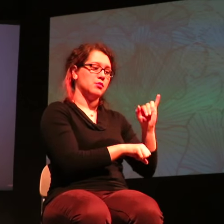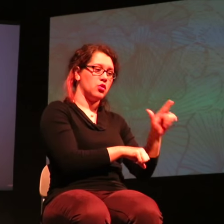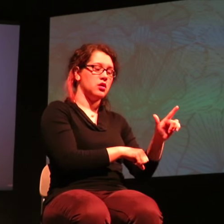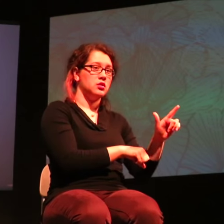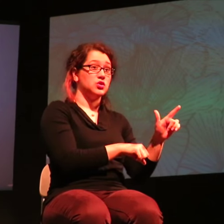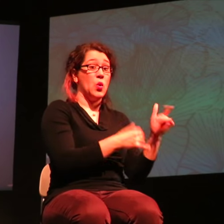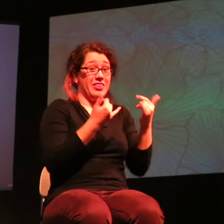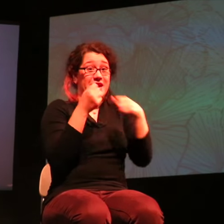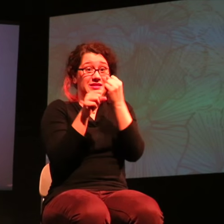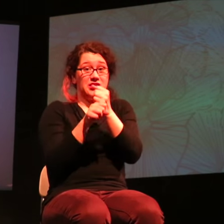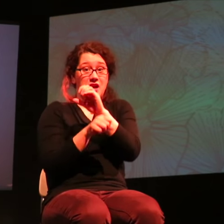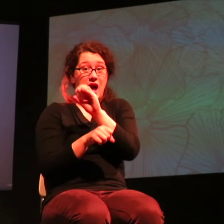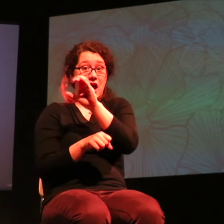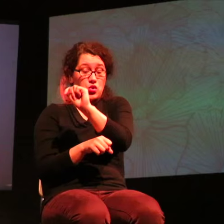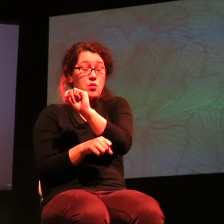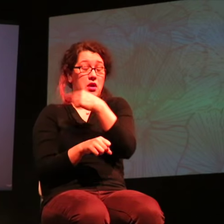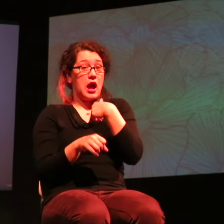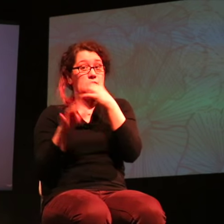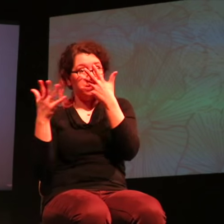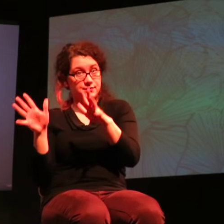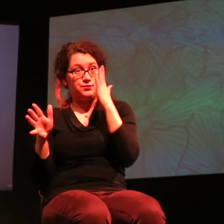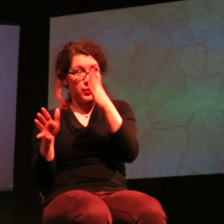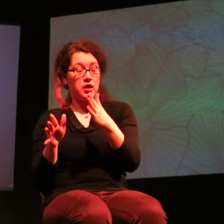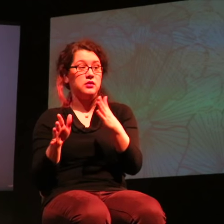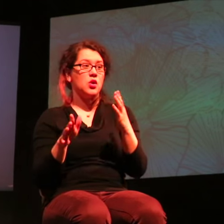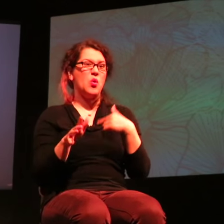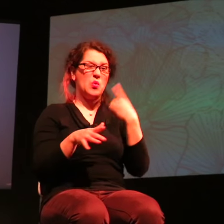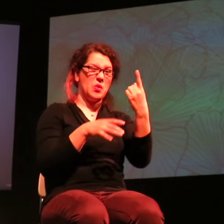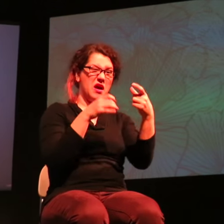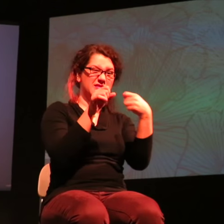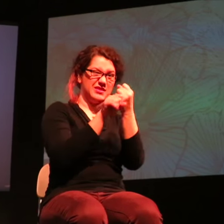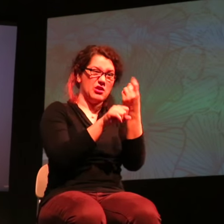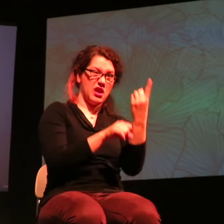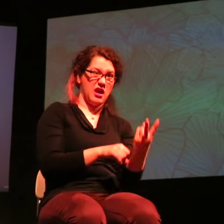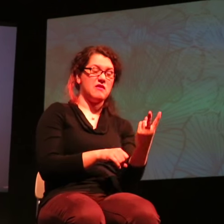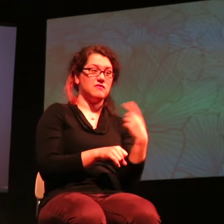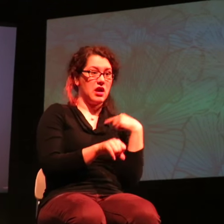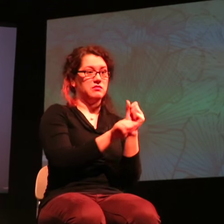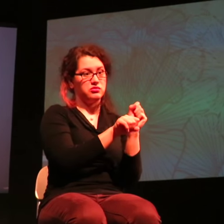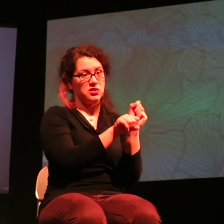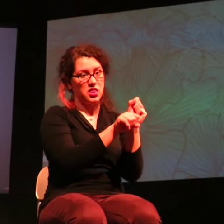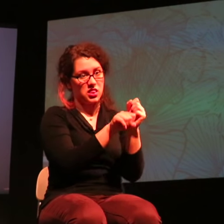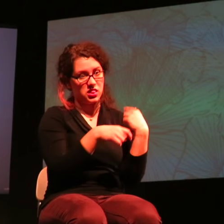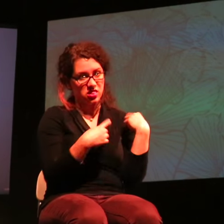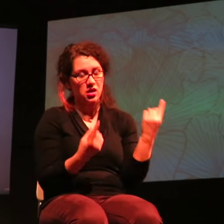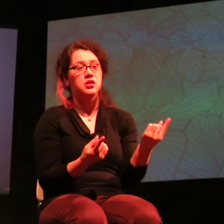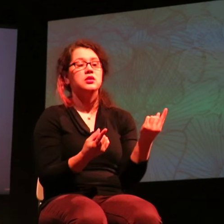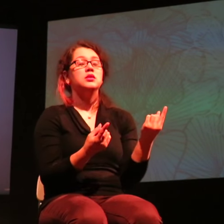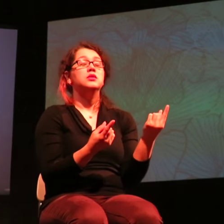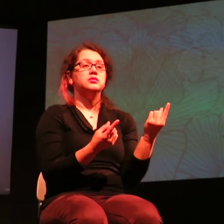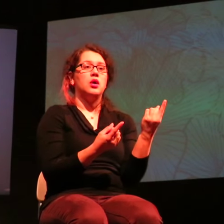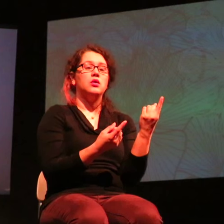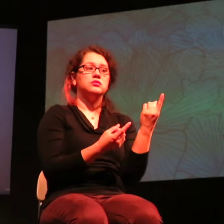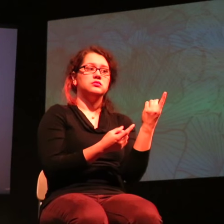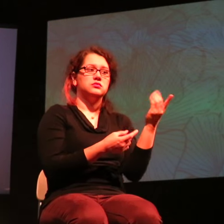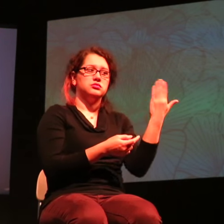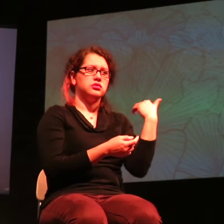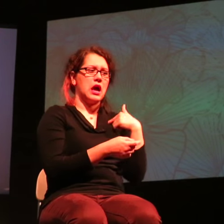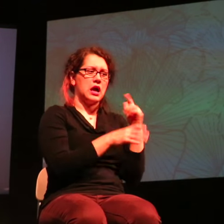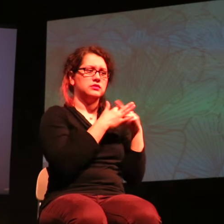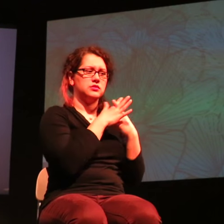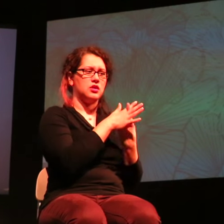be about a year and a half total that I've been working on this project. So about a year ago, I started this project, and this research project, and it's never, as far as I know,